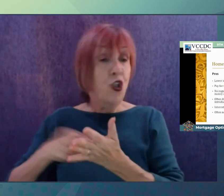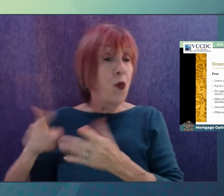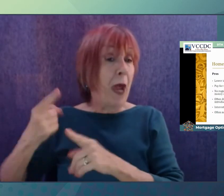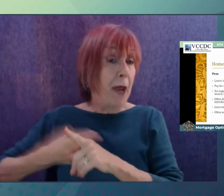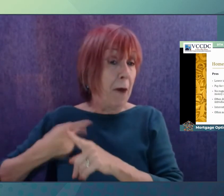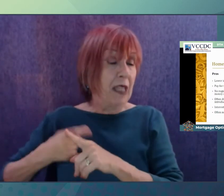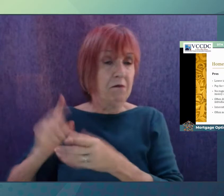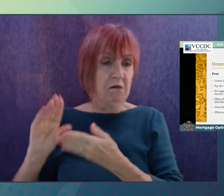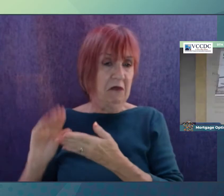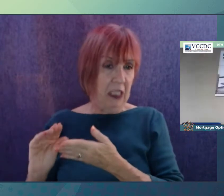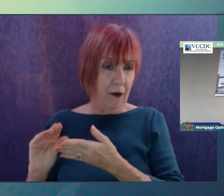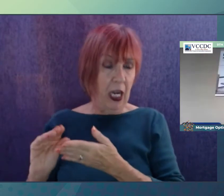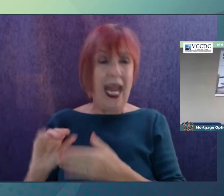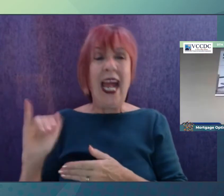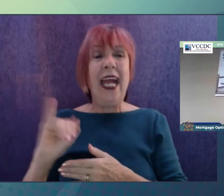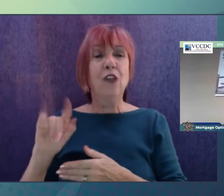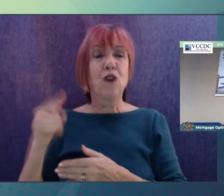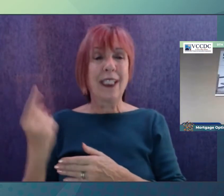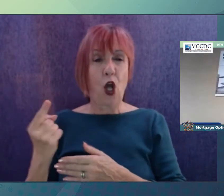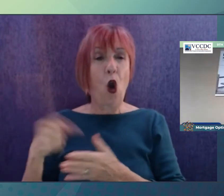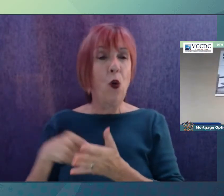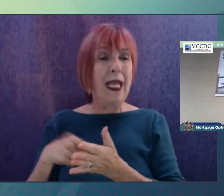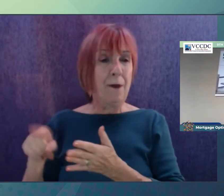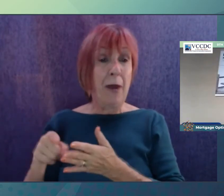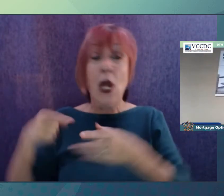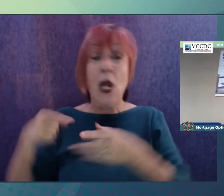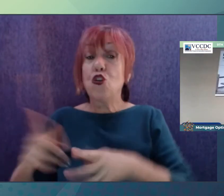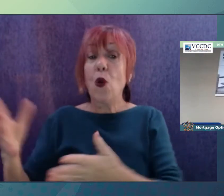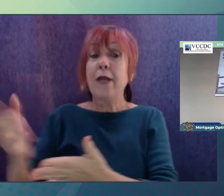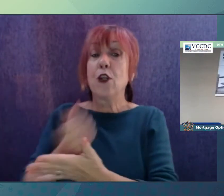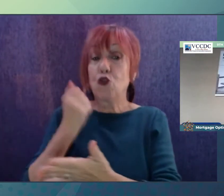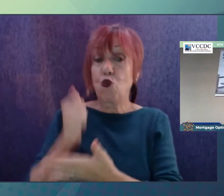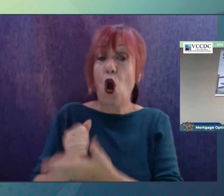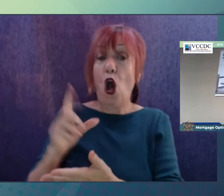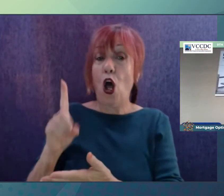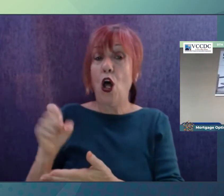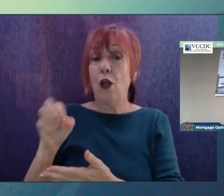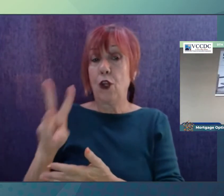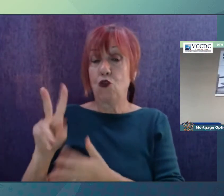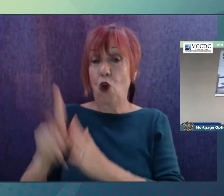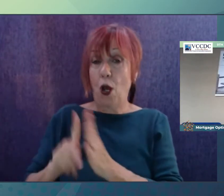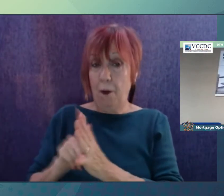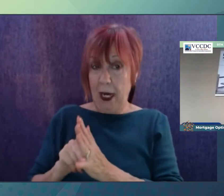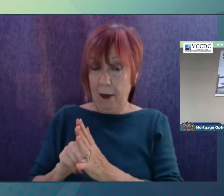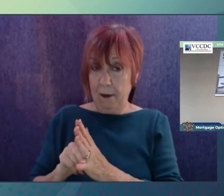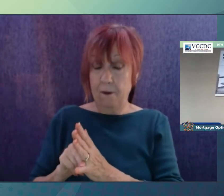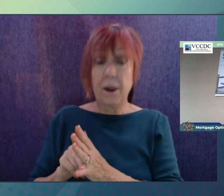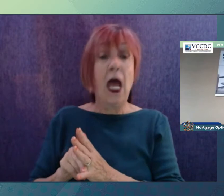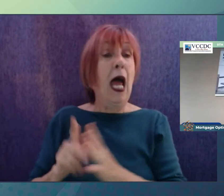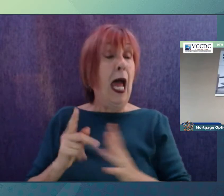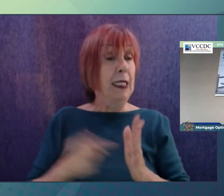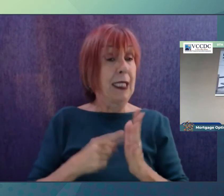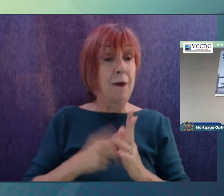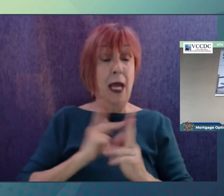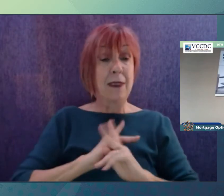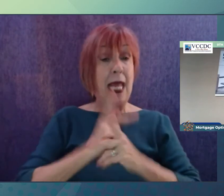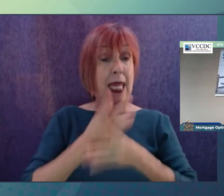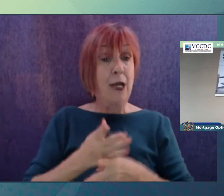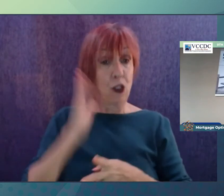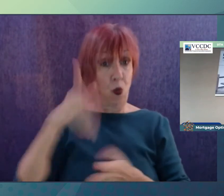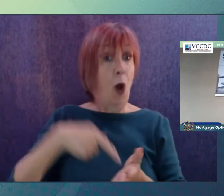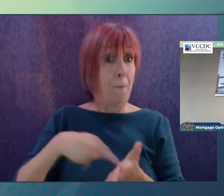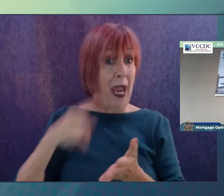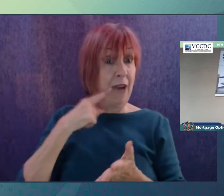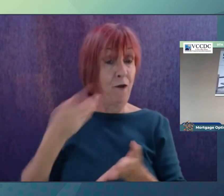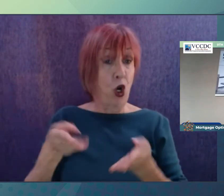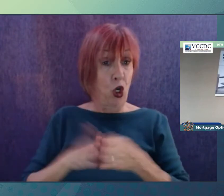have the interest-only payment option during draw period, which helps ease the burden on monthly debts. And lenders oftentimes cover the closing costs of HELOC,